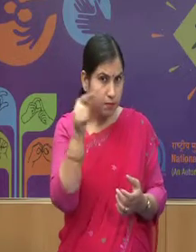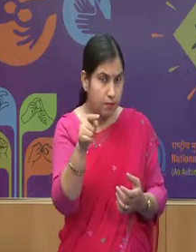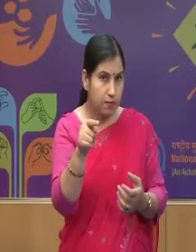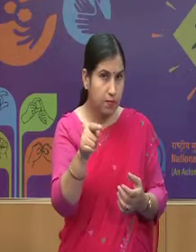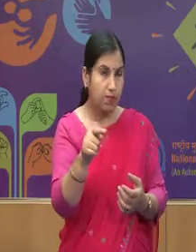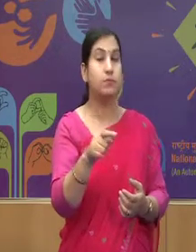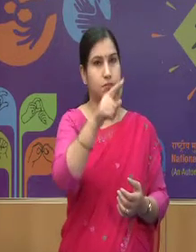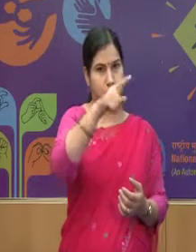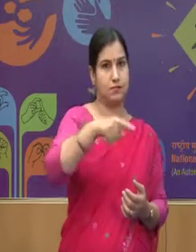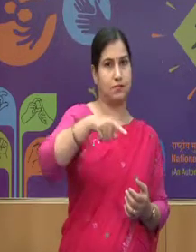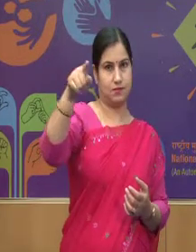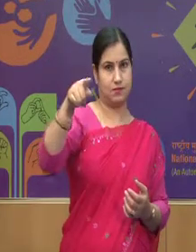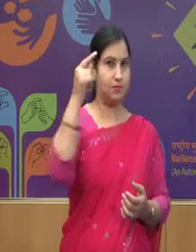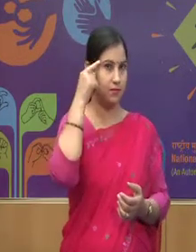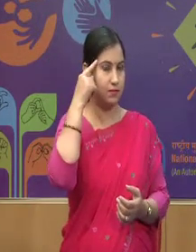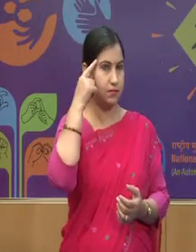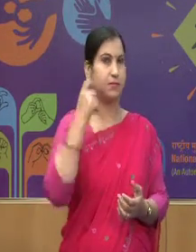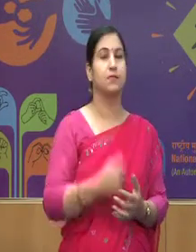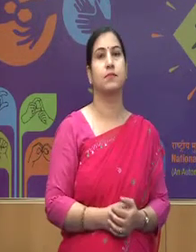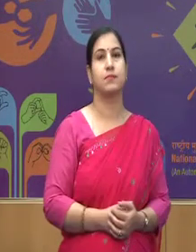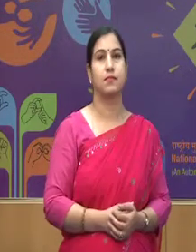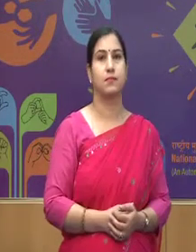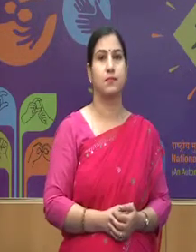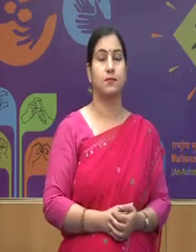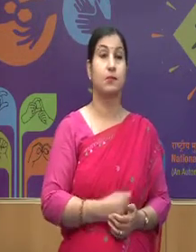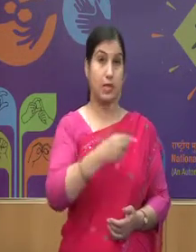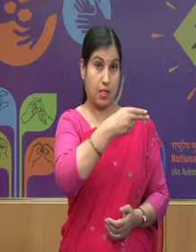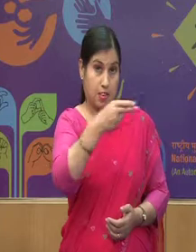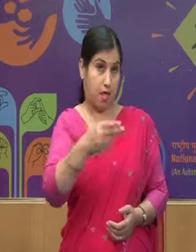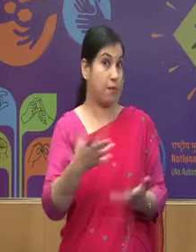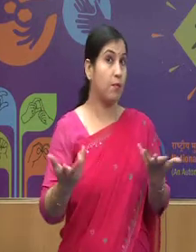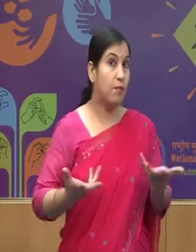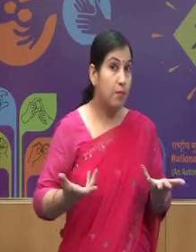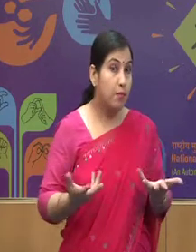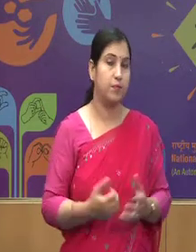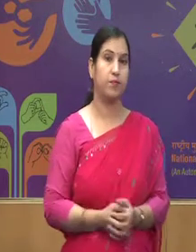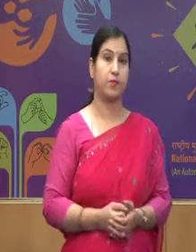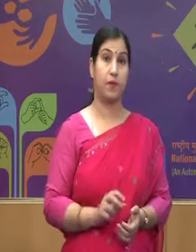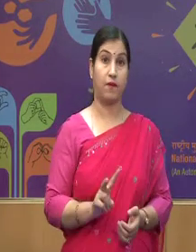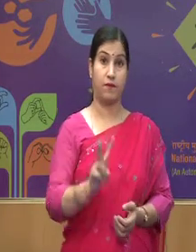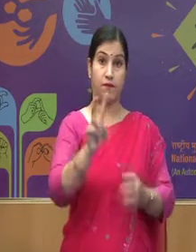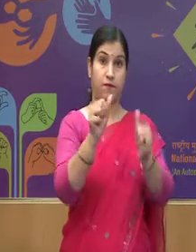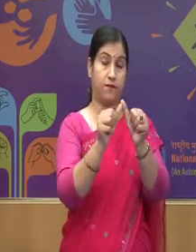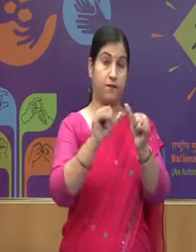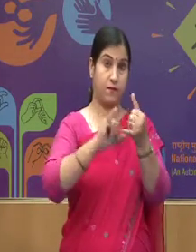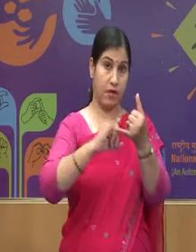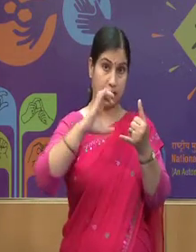Oh yes, you guessed it right. His name was Vasco da Gama.